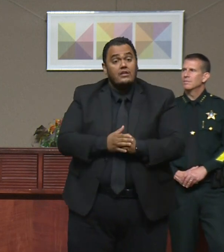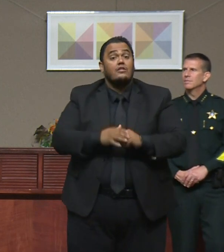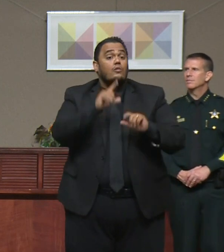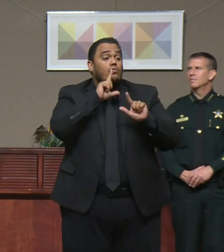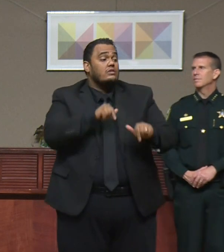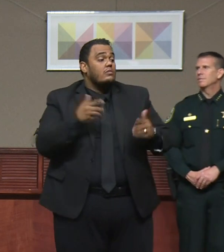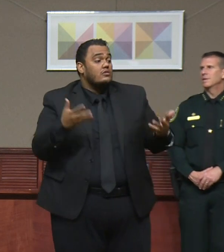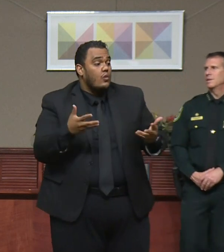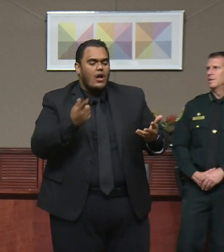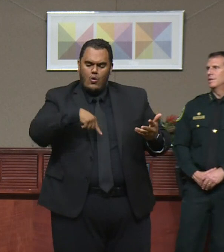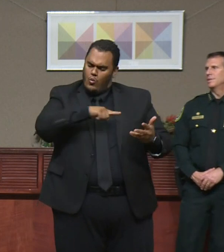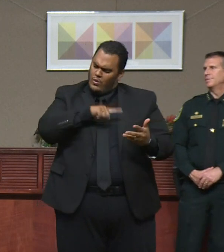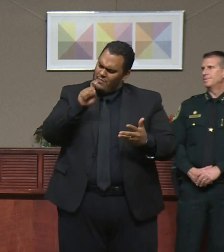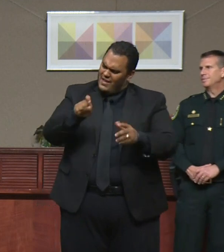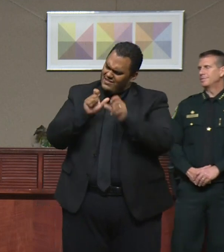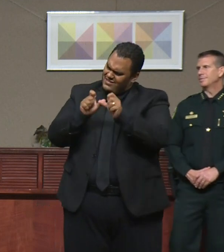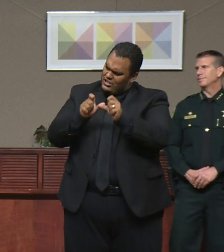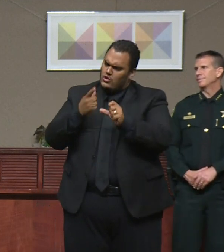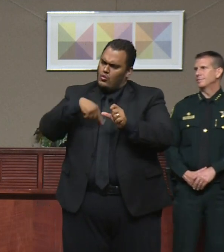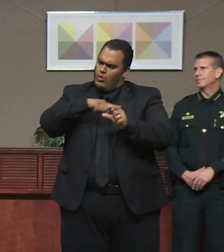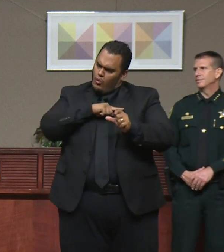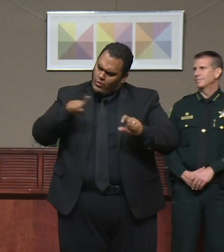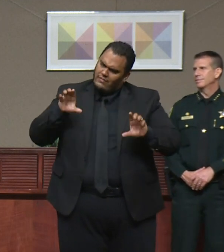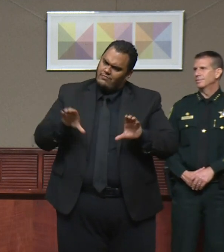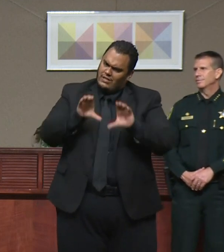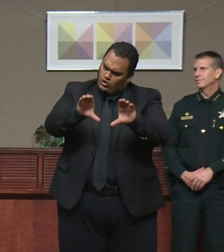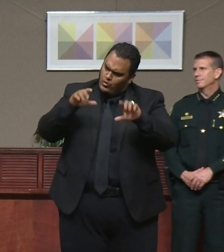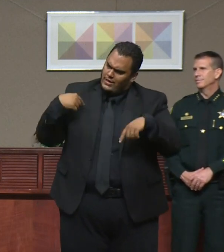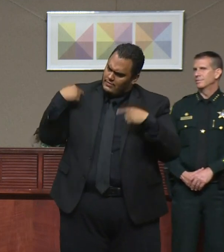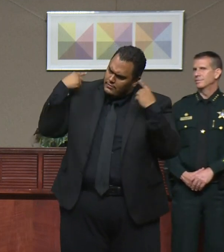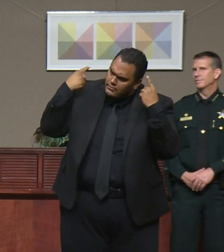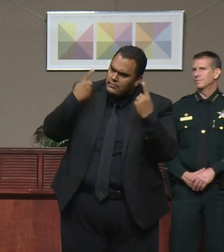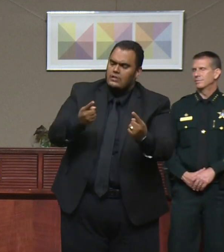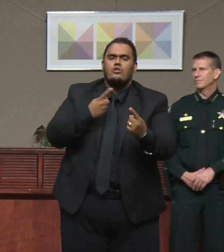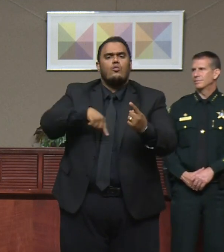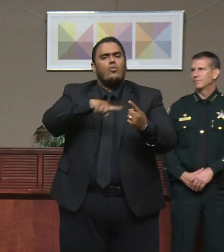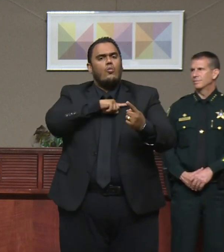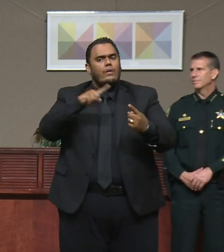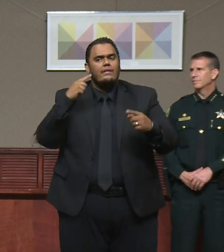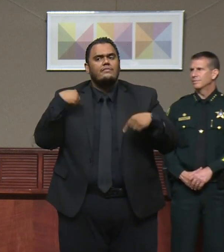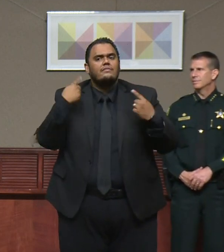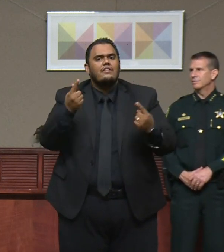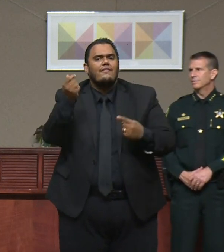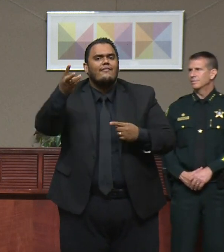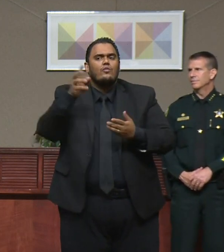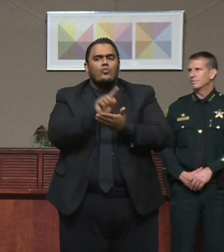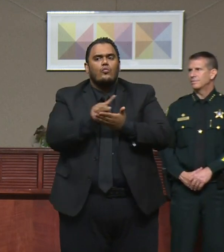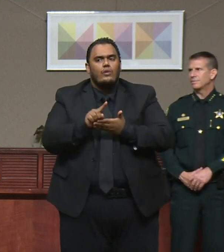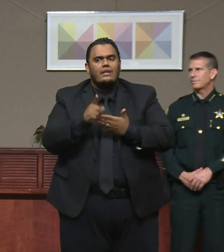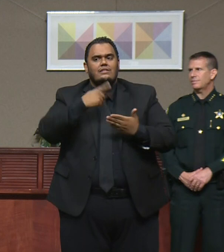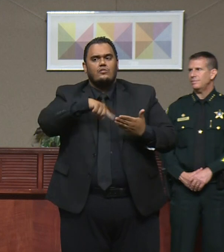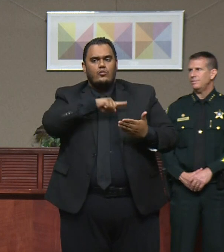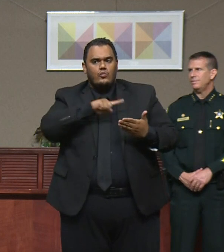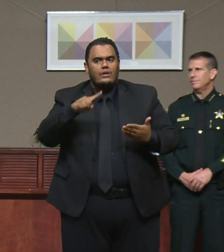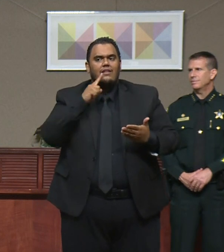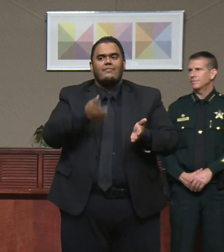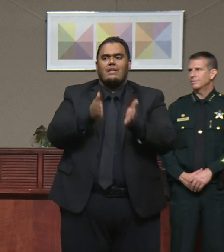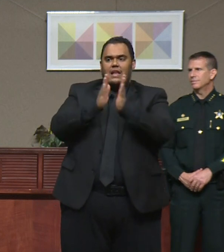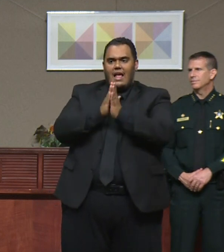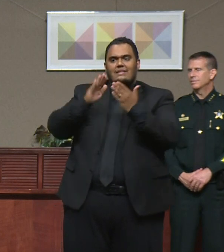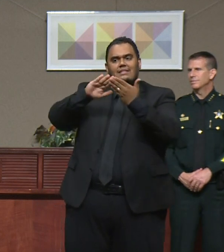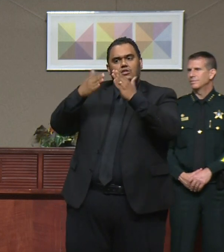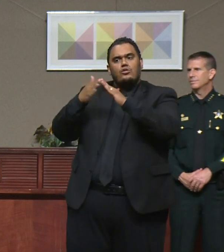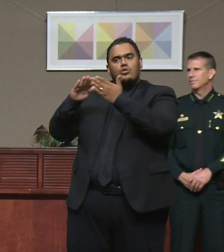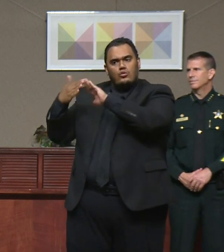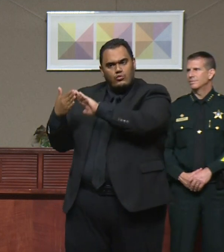was that we need to continue doing what we're doing. We have been repeating over the last few weeks that we have been here and asking the community to